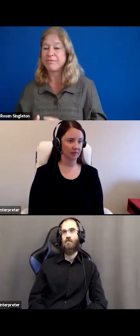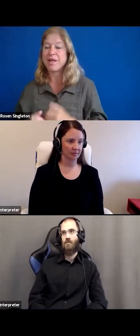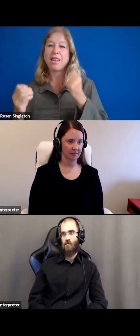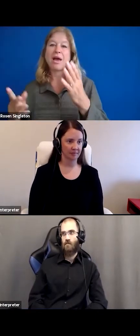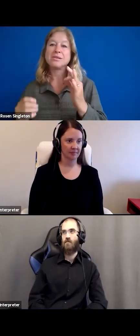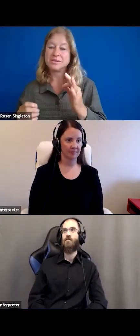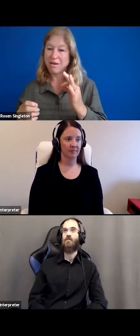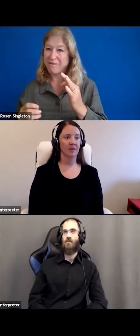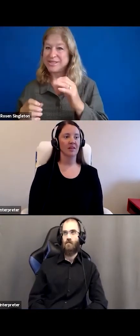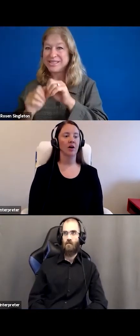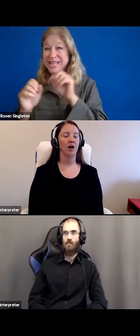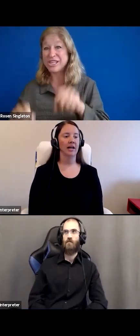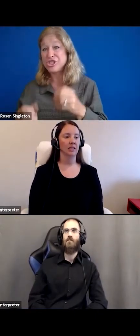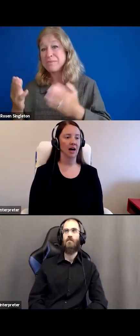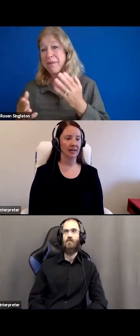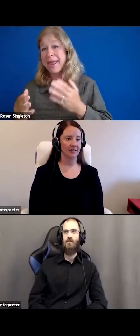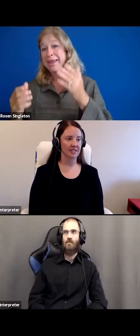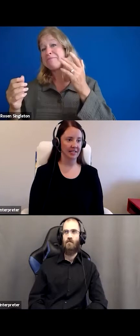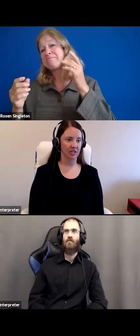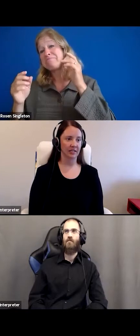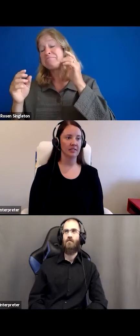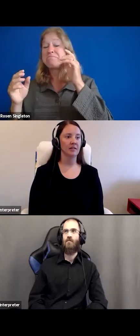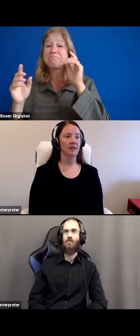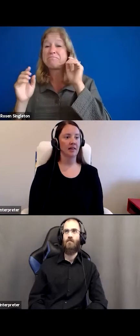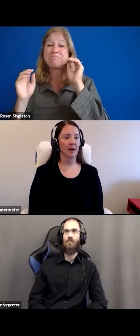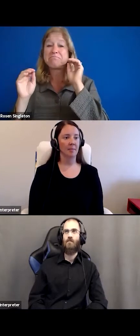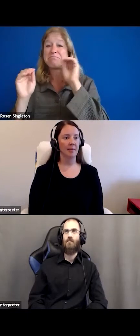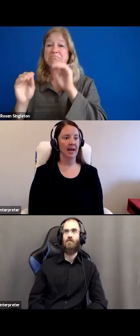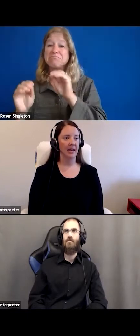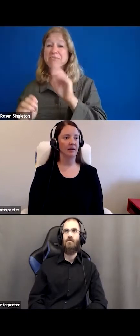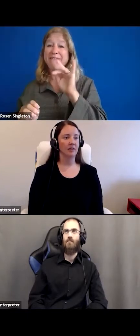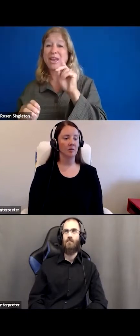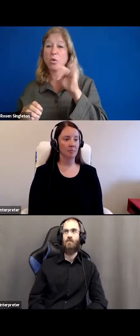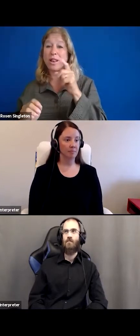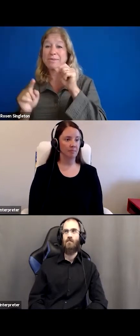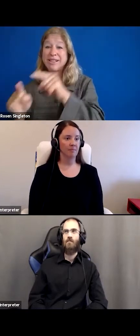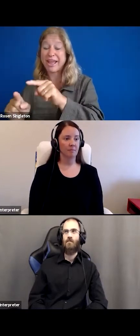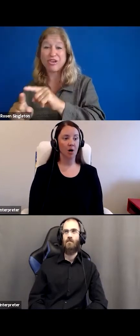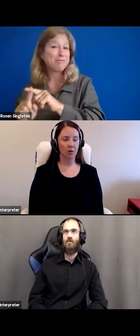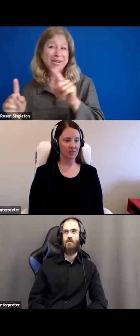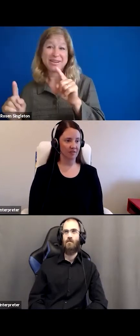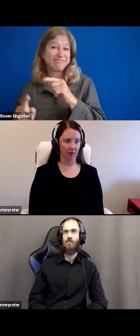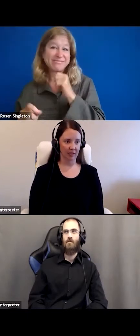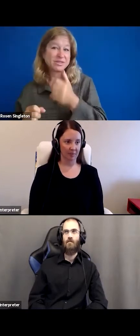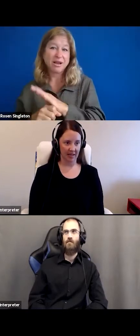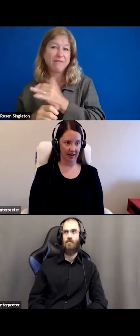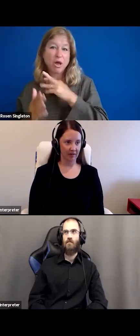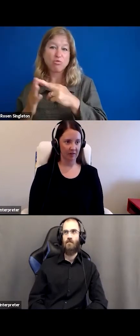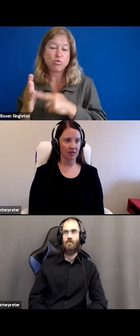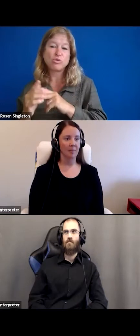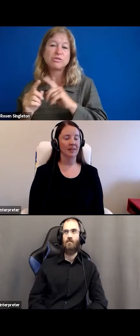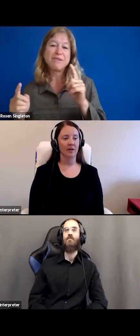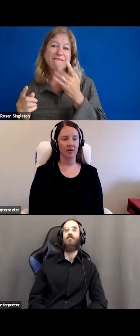Facebook. There are a lot of stations that may post video clips